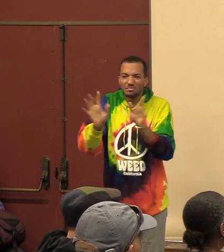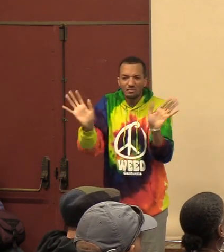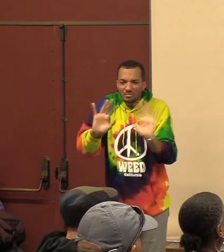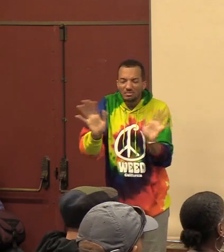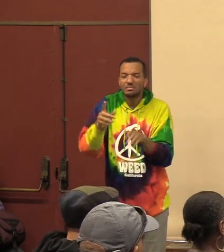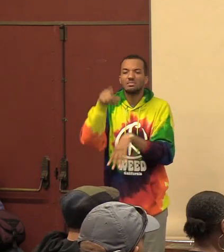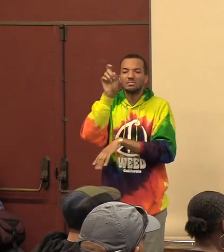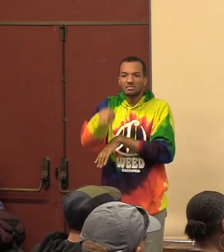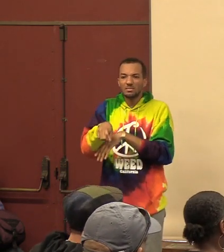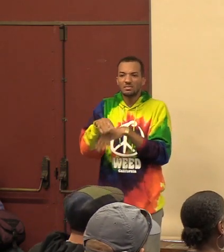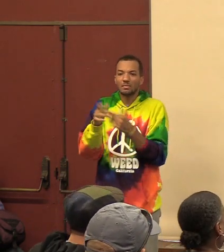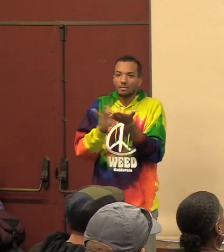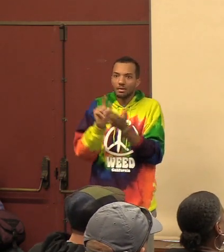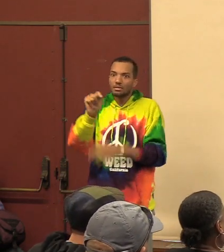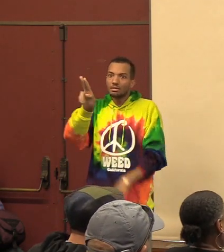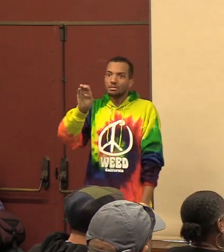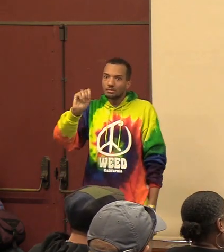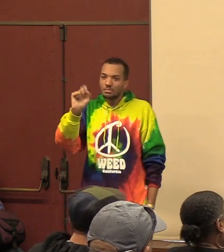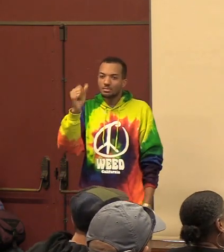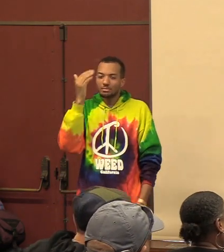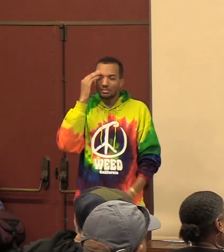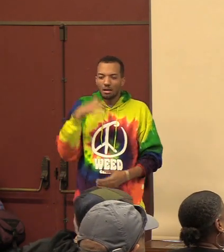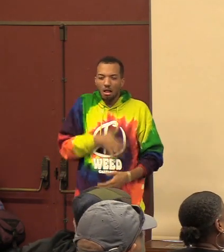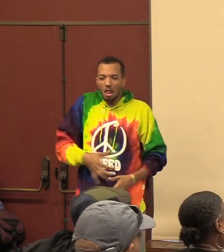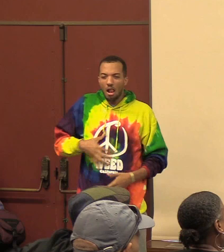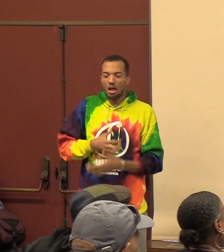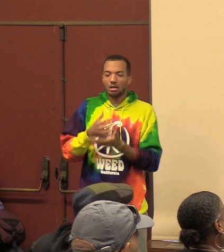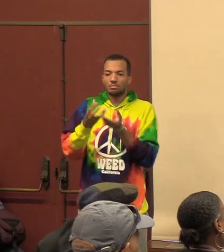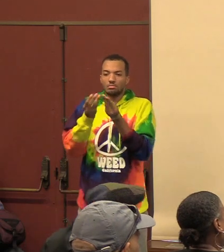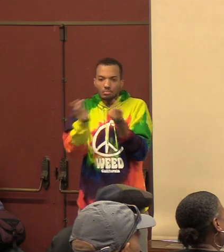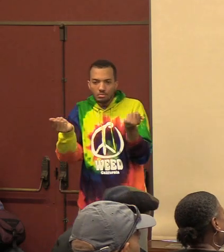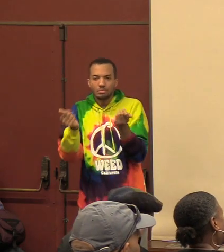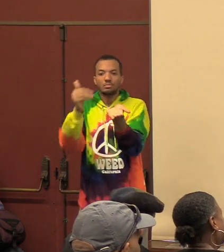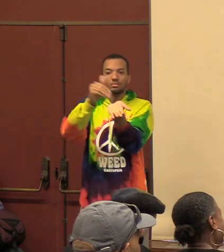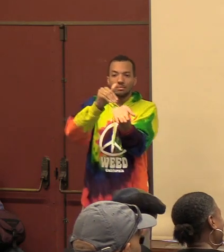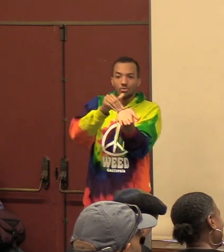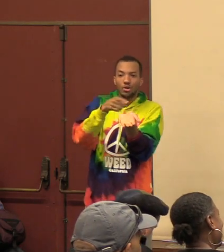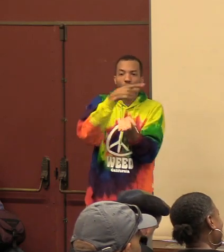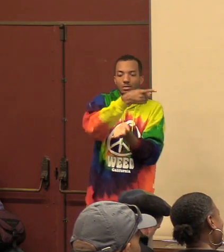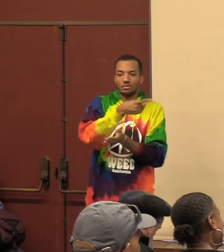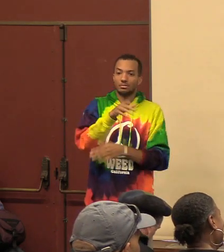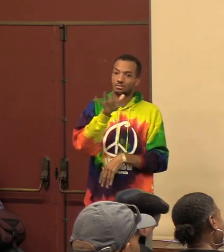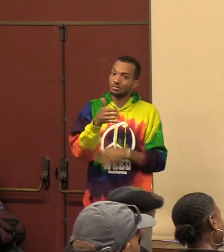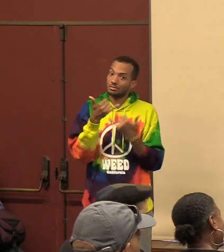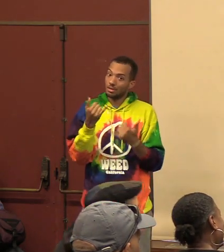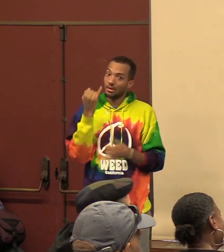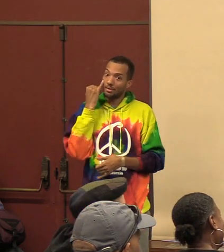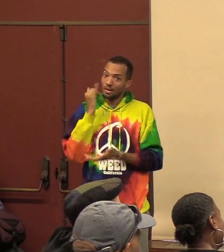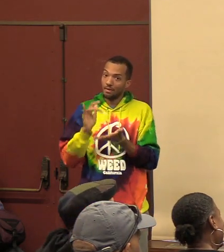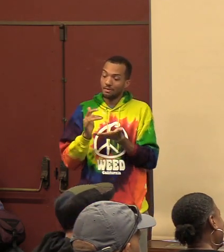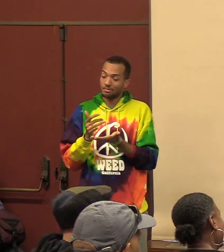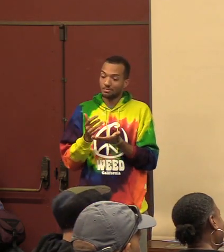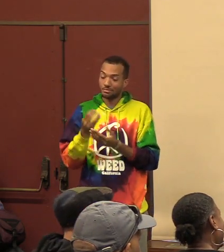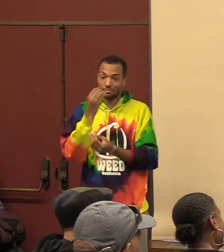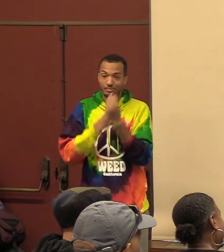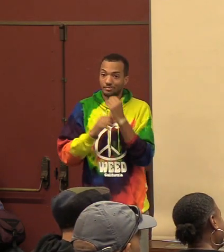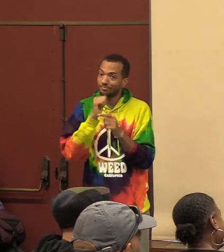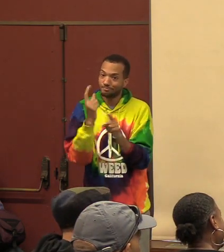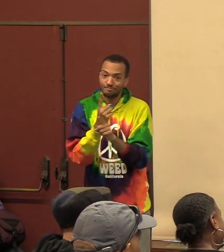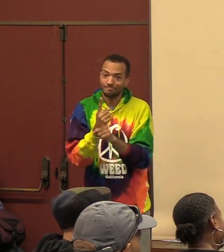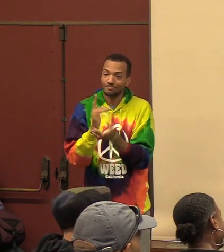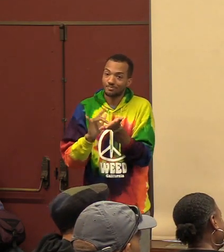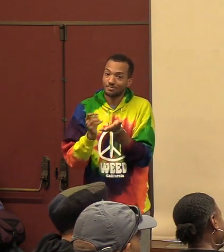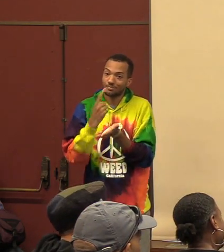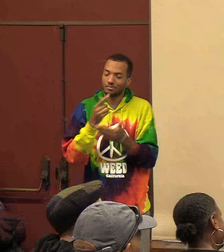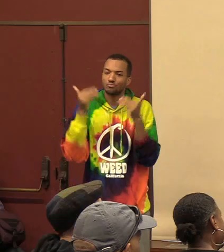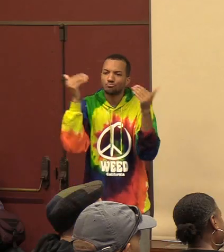You got to take a Tums, or you got to go to the doctor and the doctor be like, "Now you take these, and as soon as you eat,